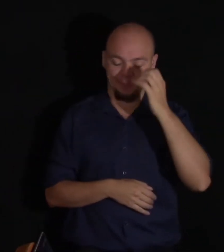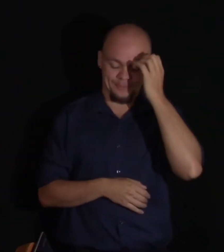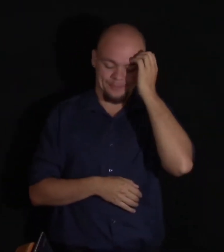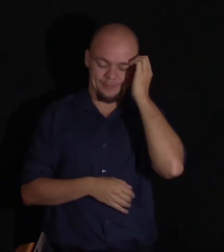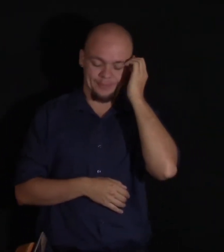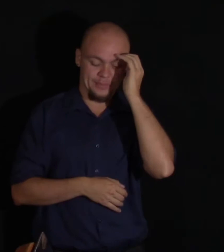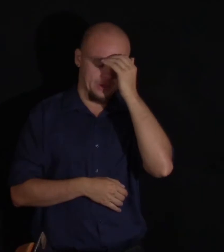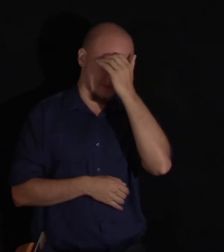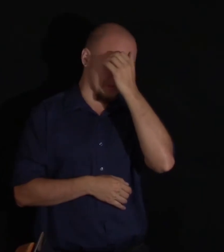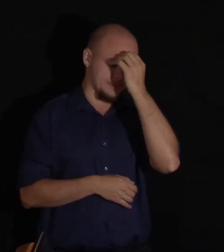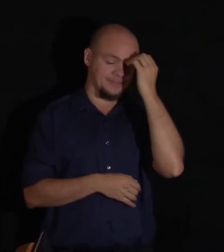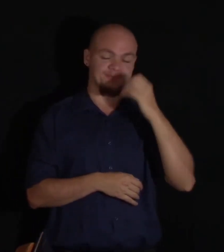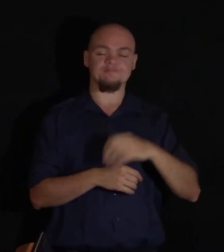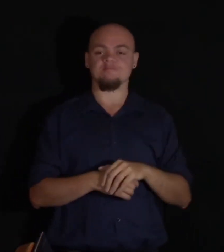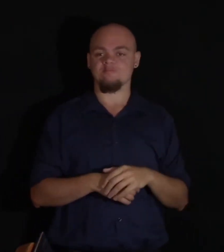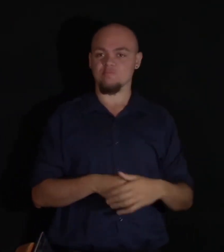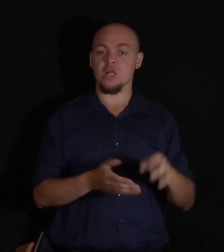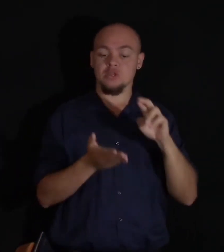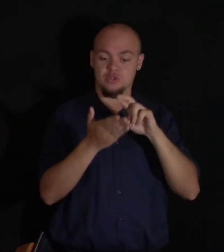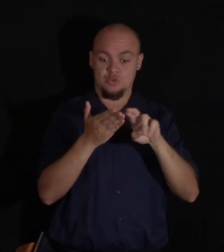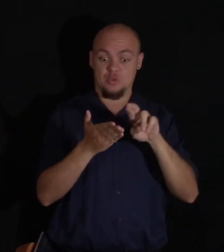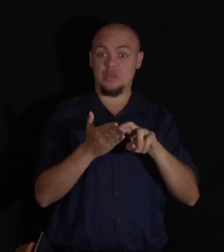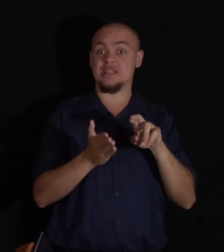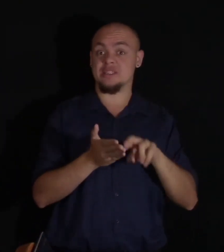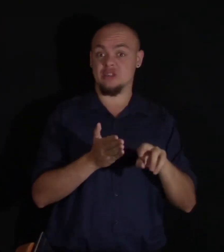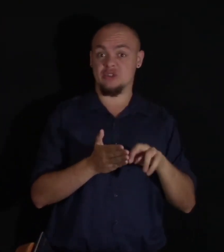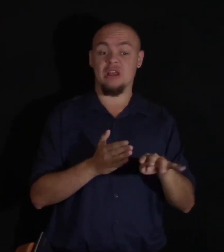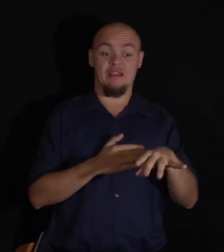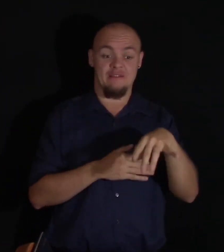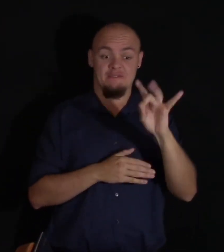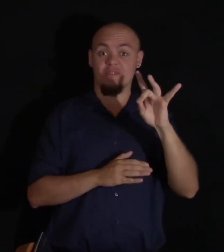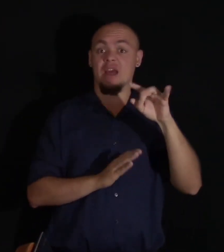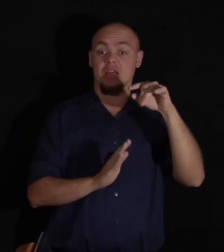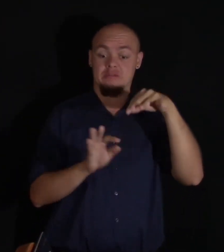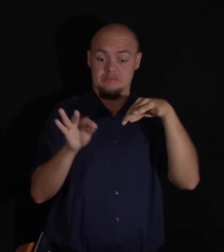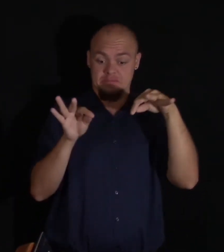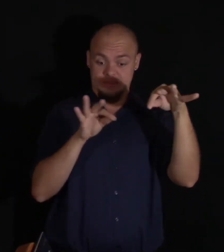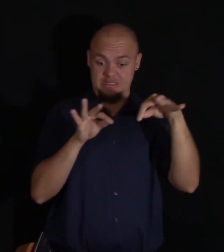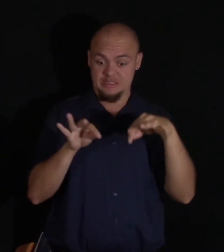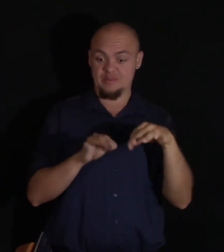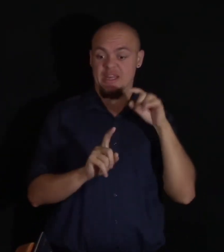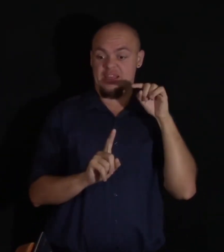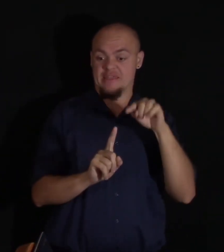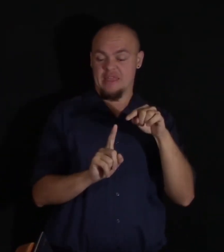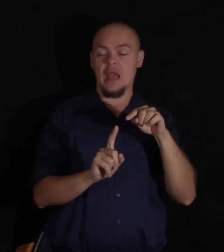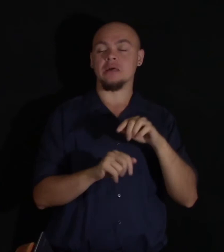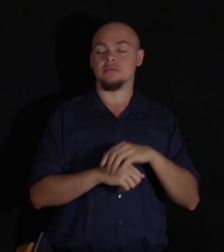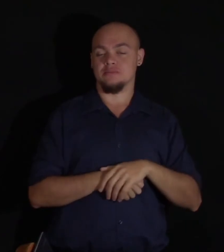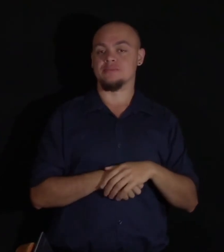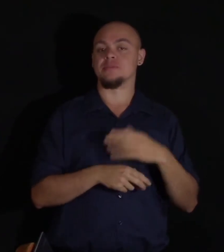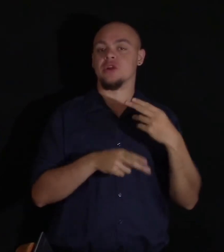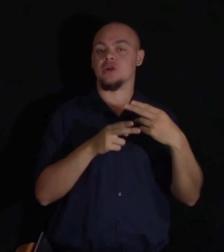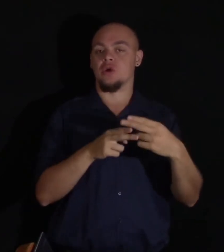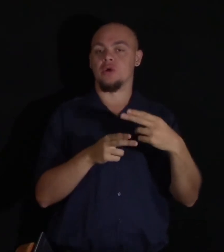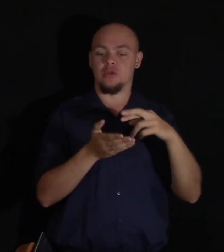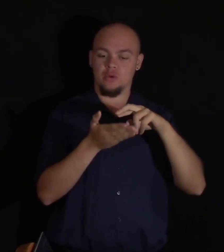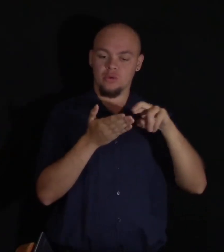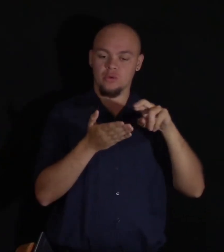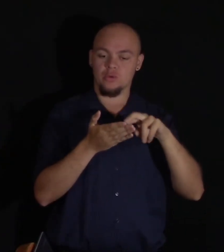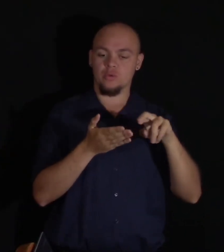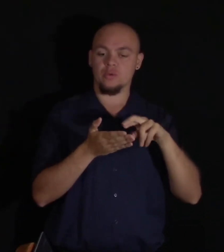Well, I found a whole body of research in psychology explaining this illusion. It is called the research